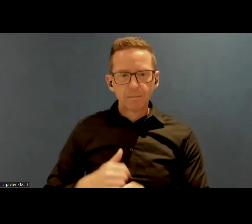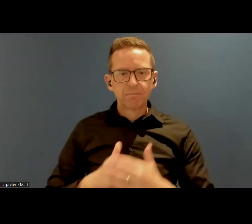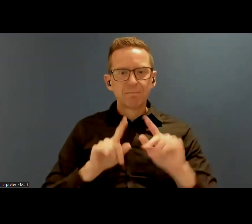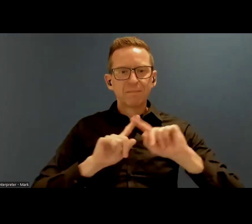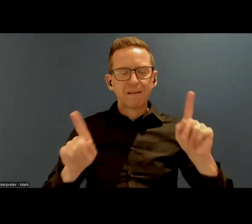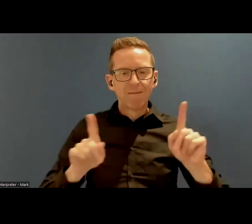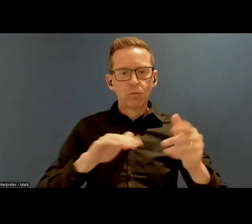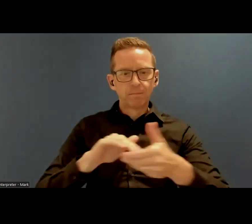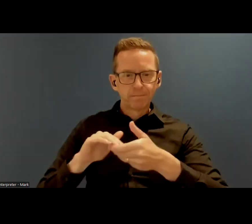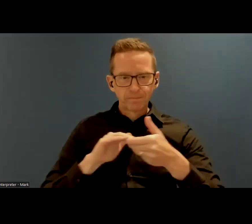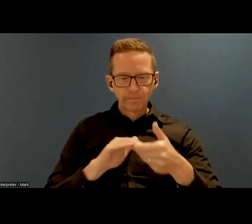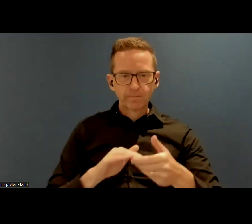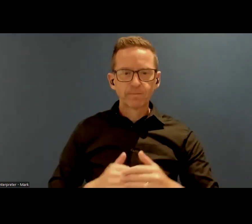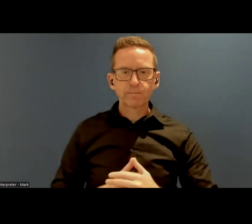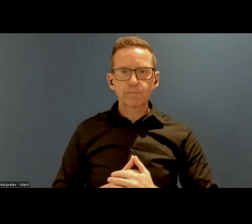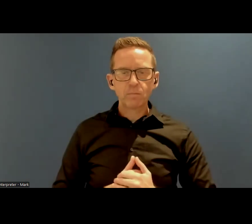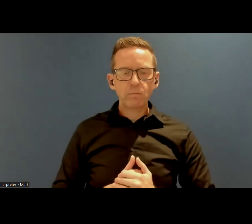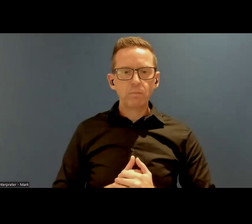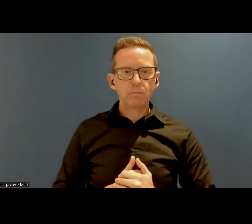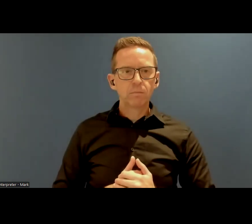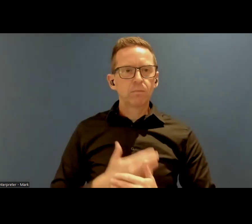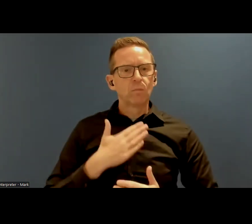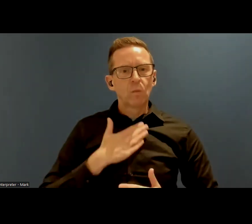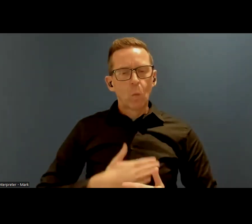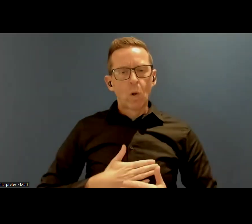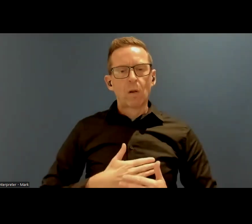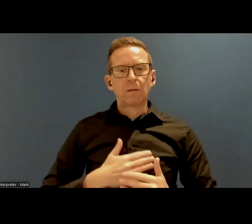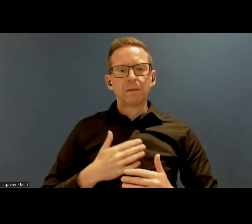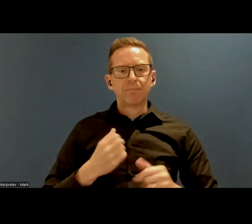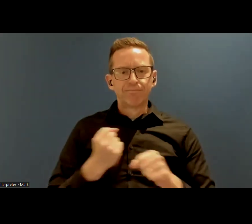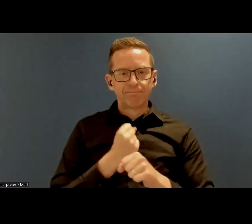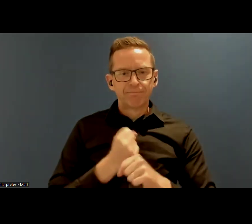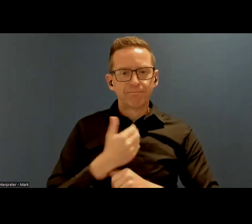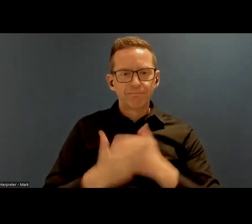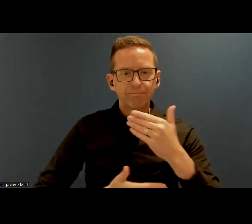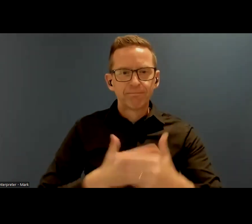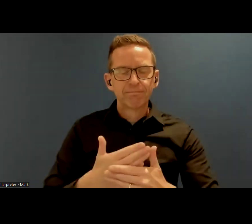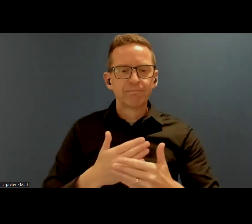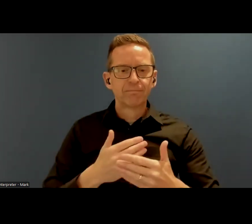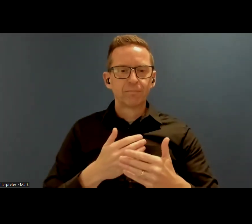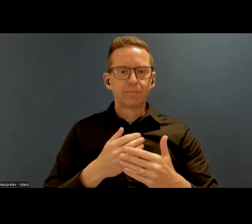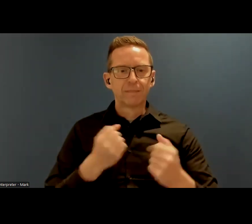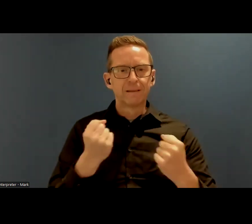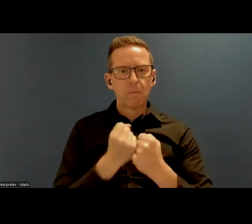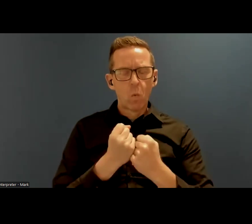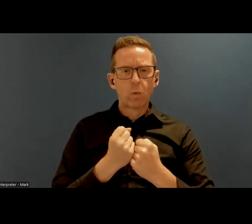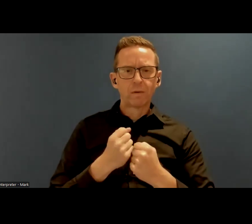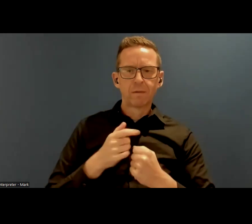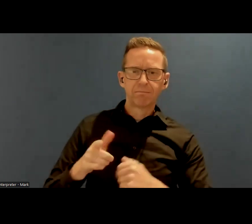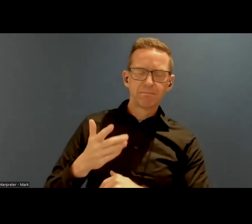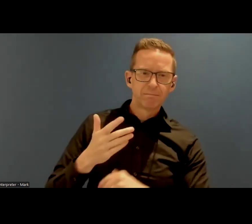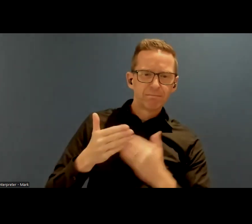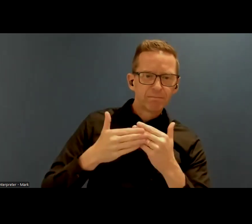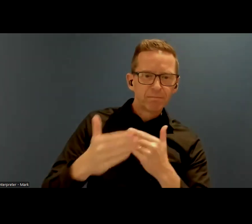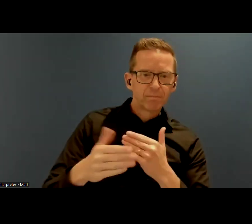order to create and support piloting phase to implement Amman Berlin